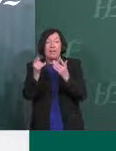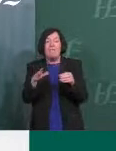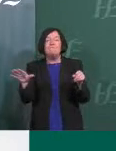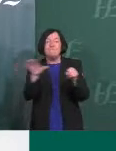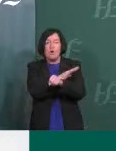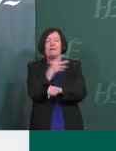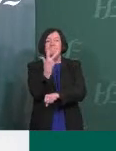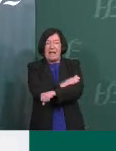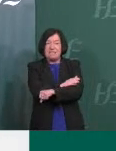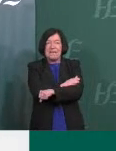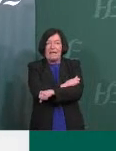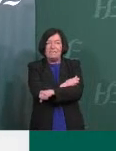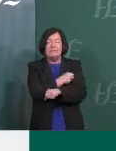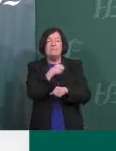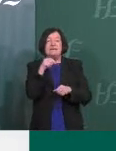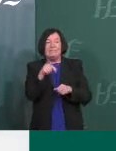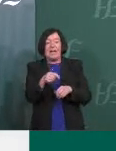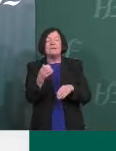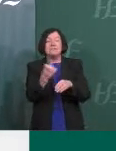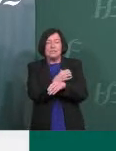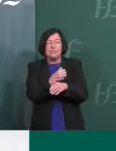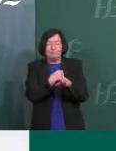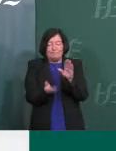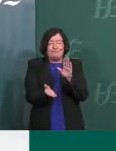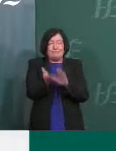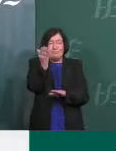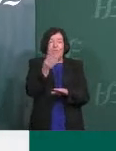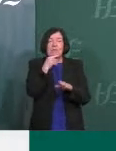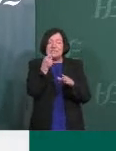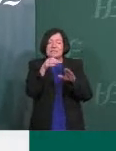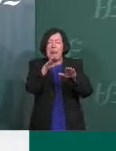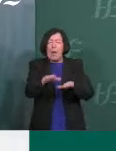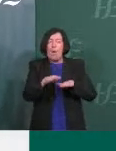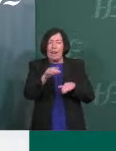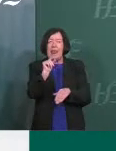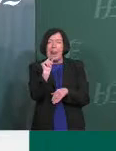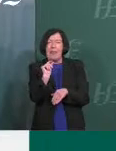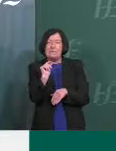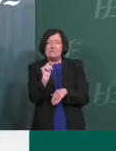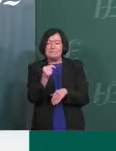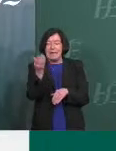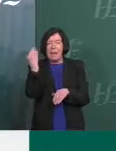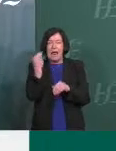fully vaccinated. So that continues to rise, although it's slowed down slightly since last week.